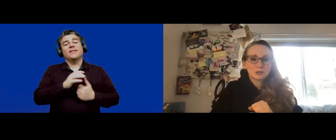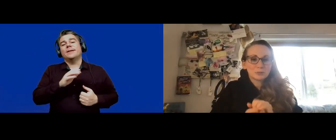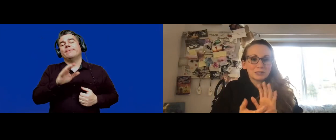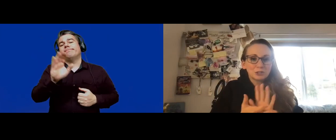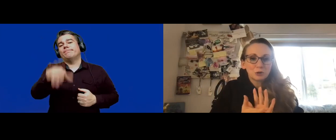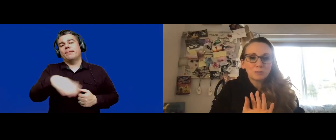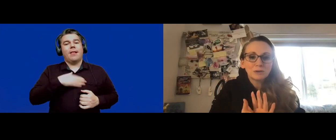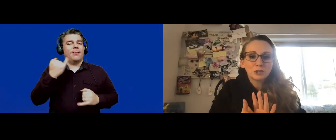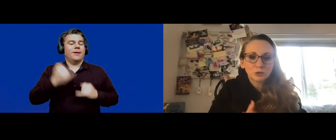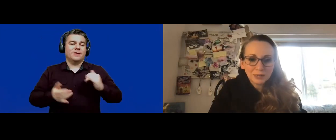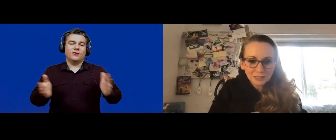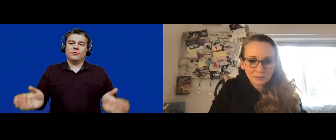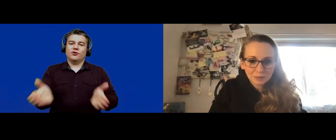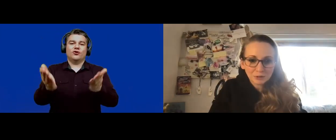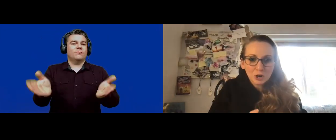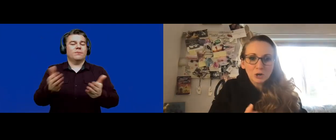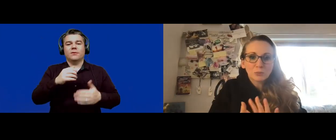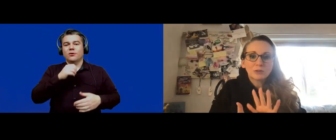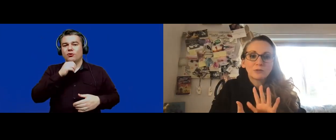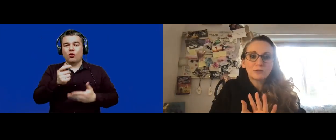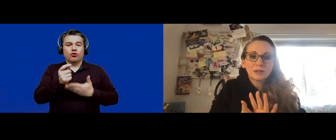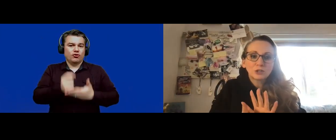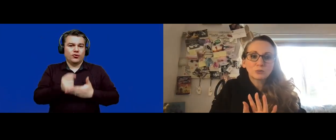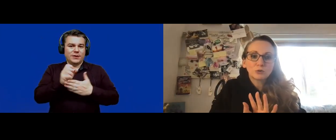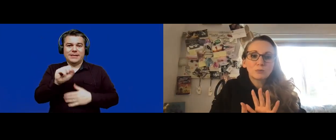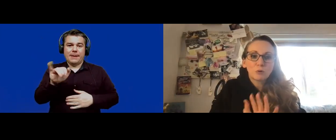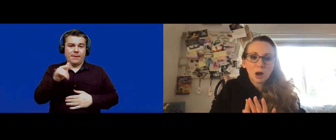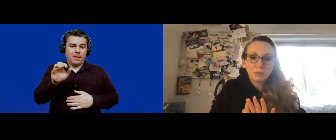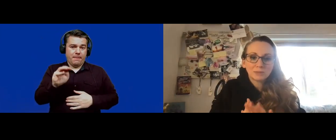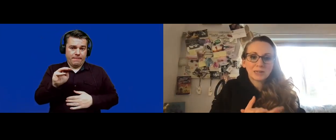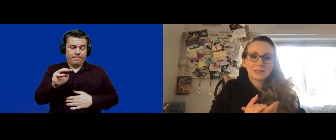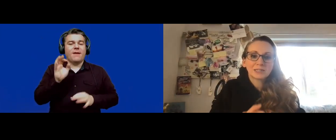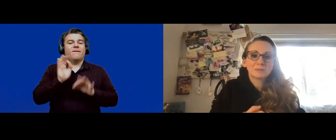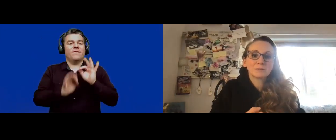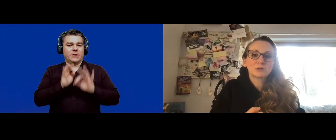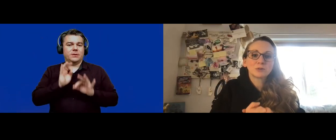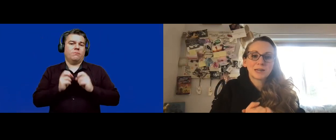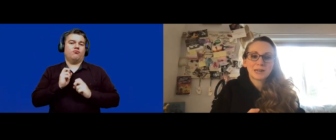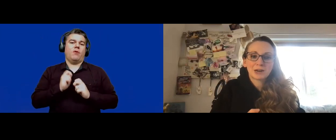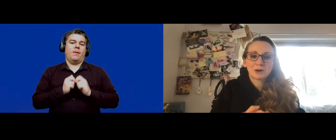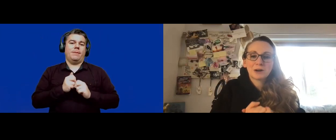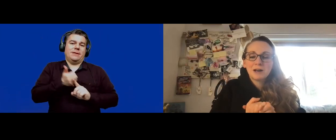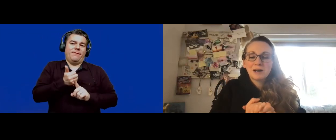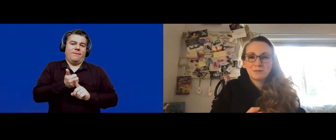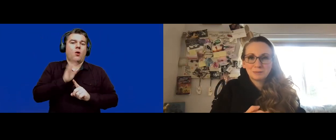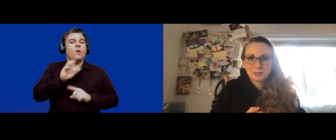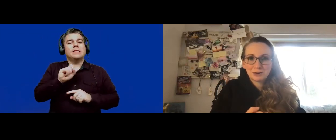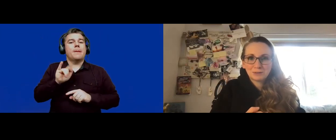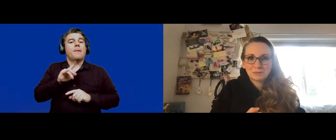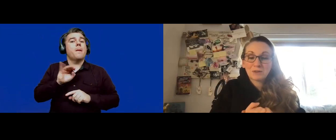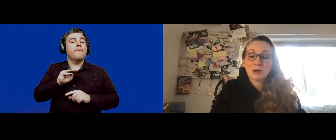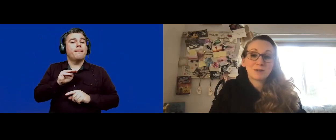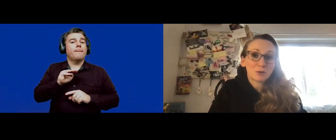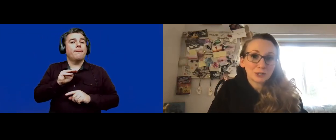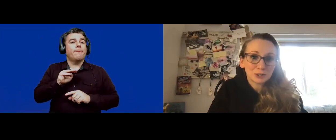last encouragement is don't merely treat symptoms, rather fix the root problems, and the symptoms will take care of